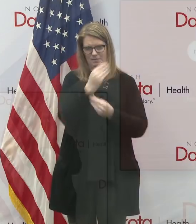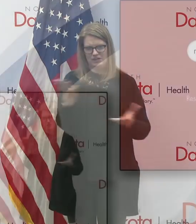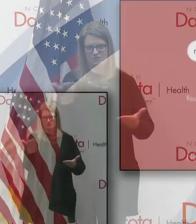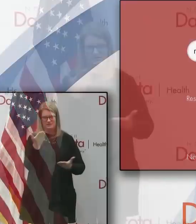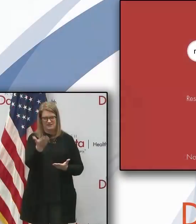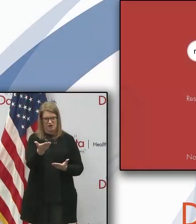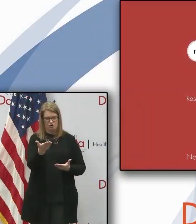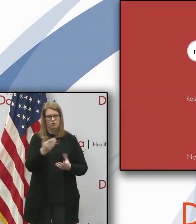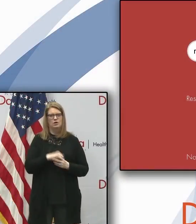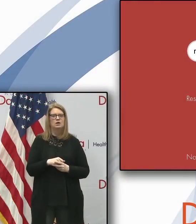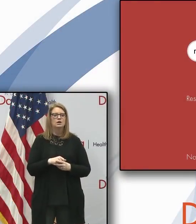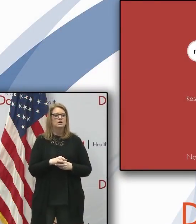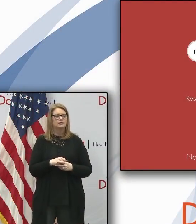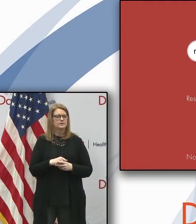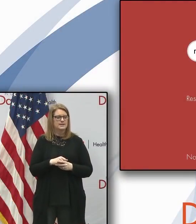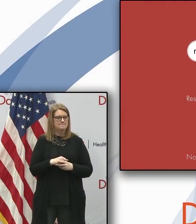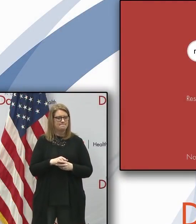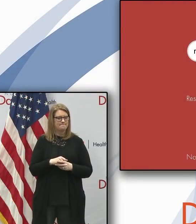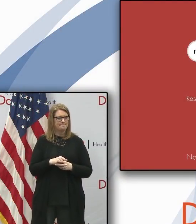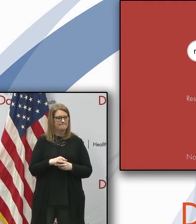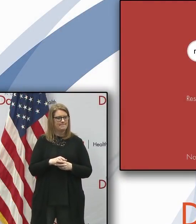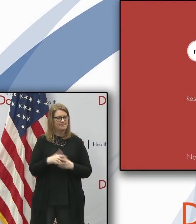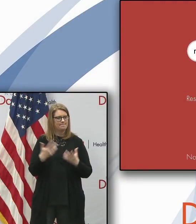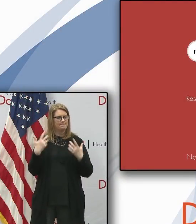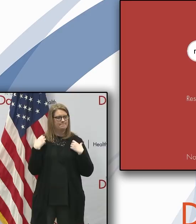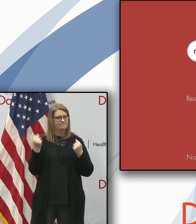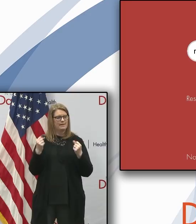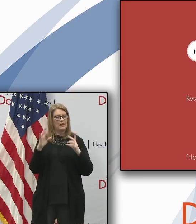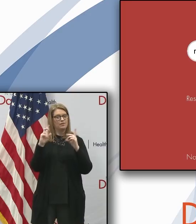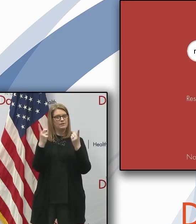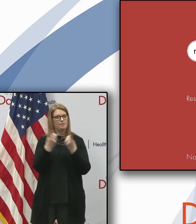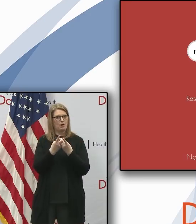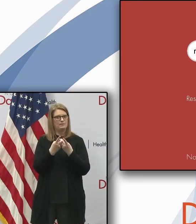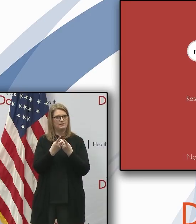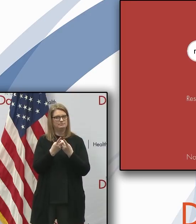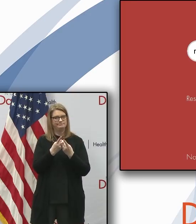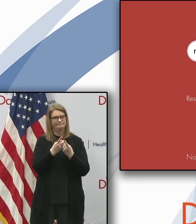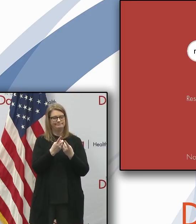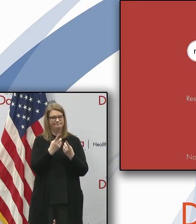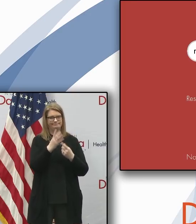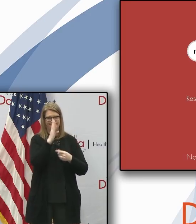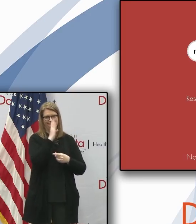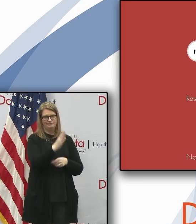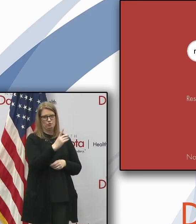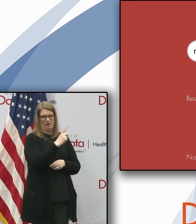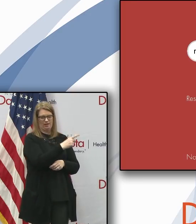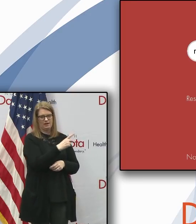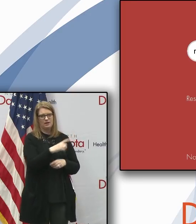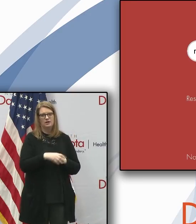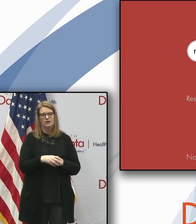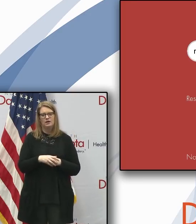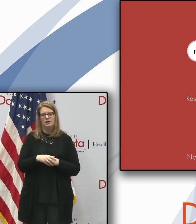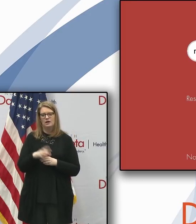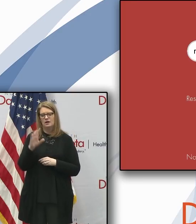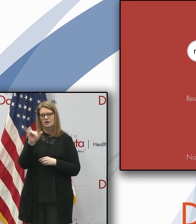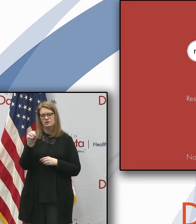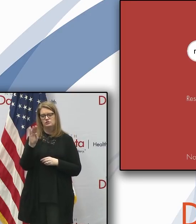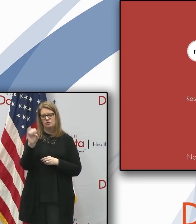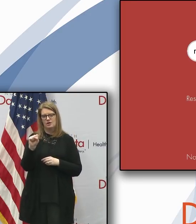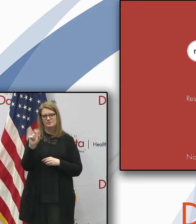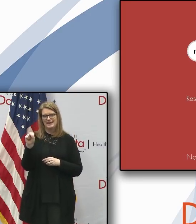of course also the health department directly, and for jobs,